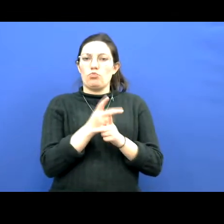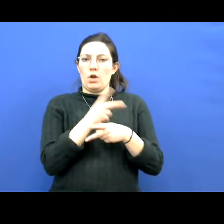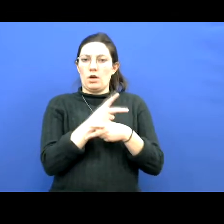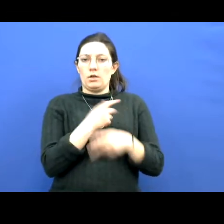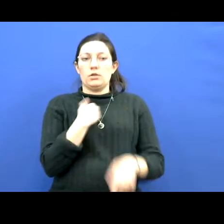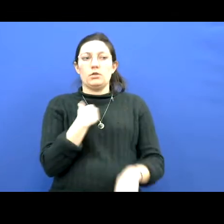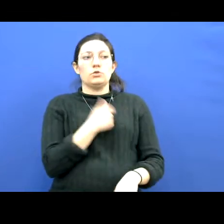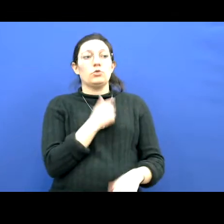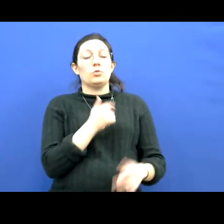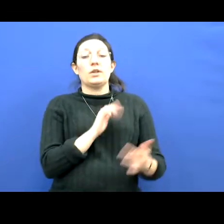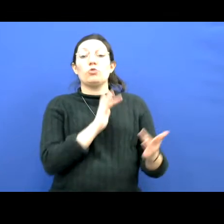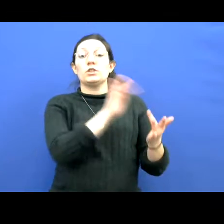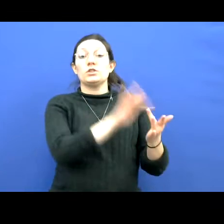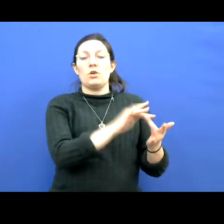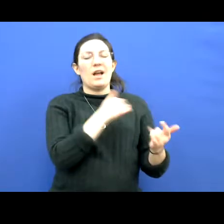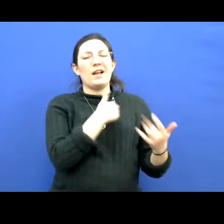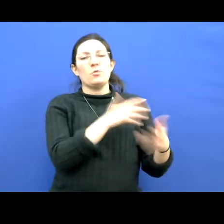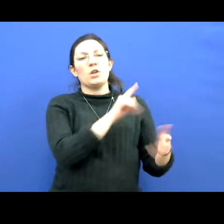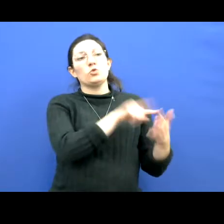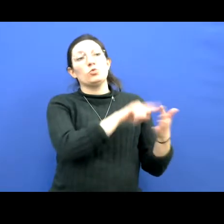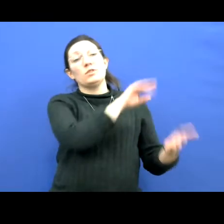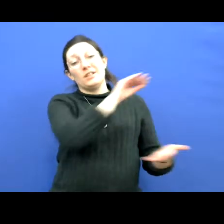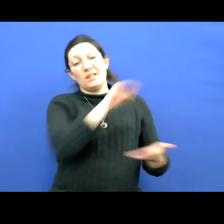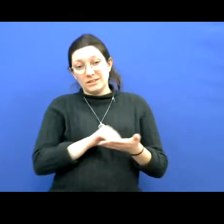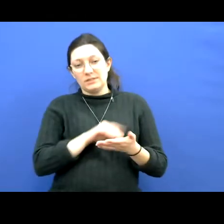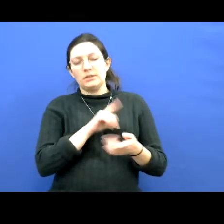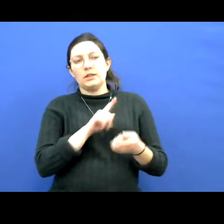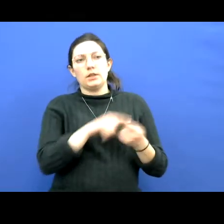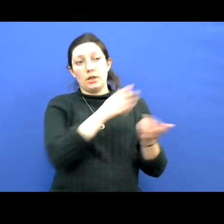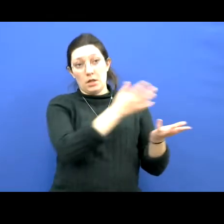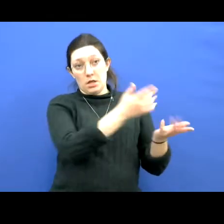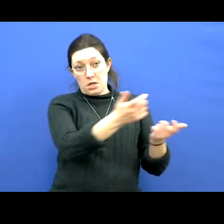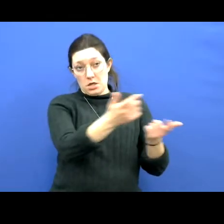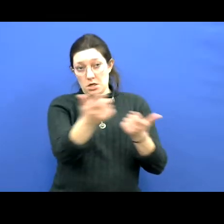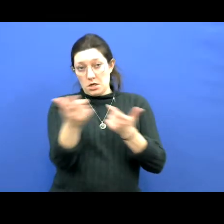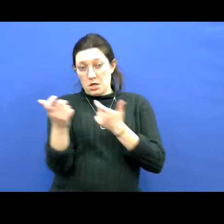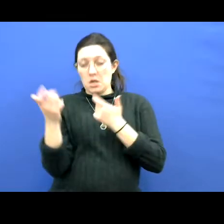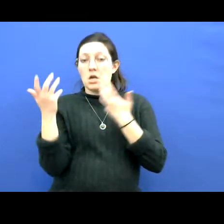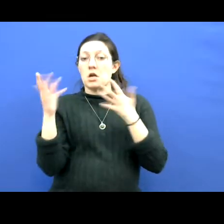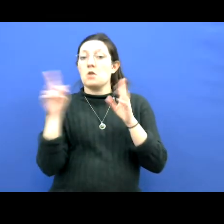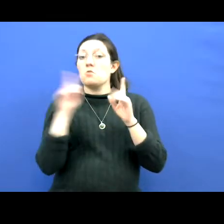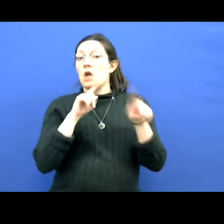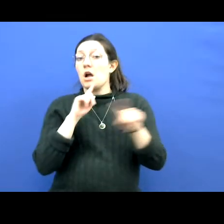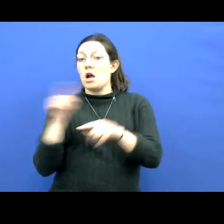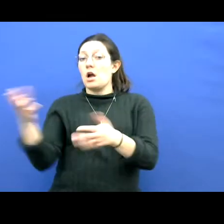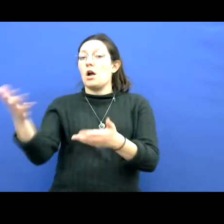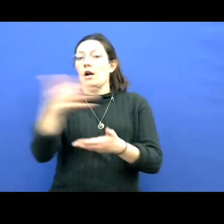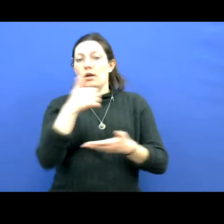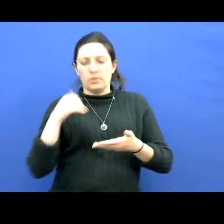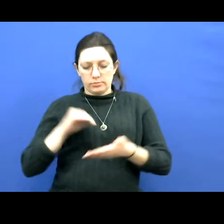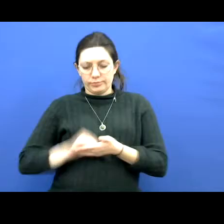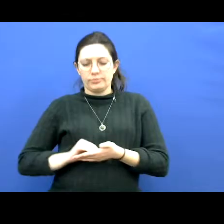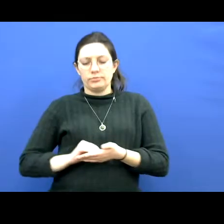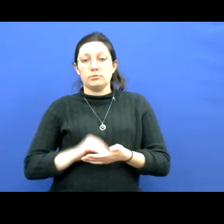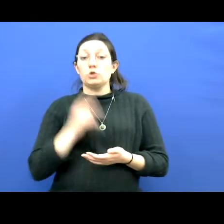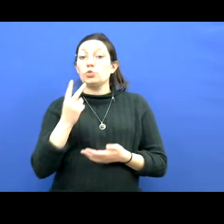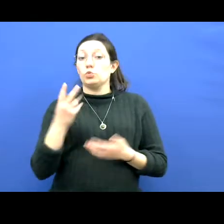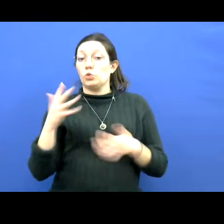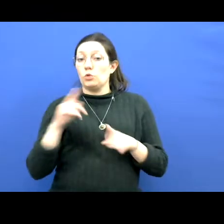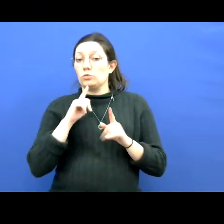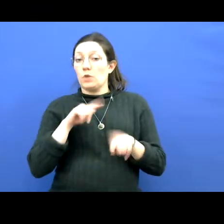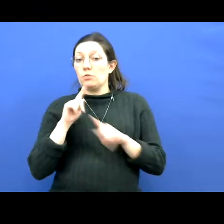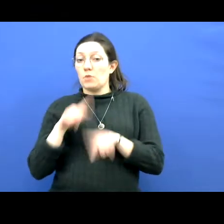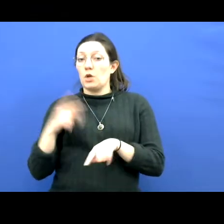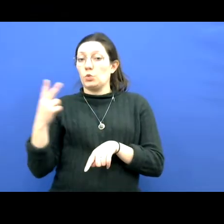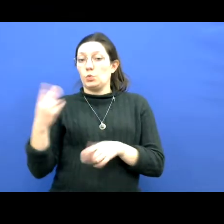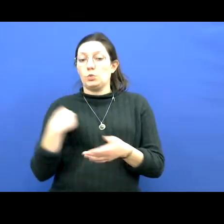I didn't want to put any of them in until I've given everybody a chance to respond. But the two that have that we have